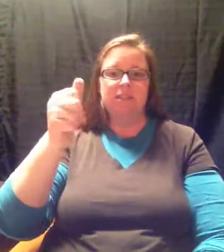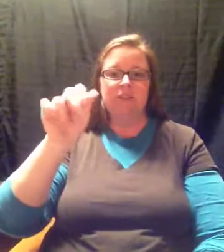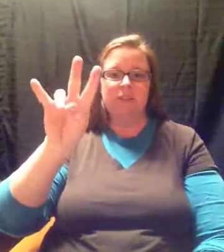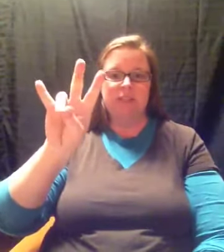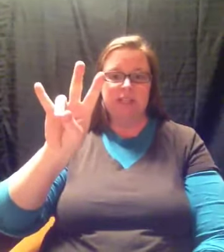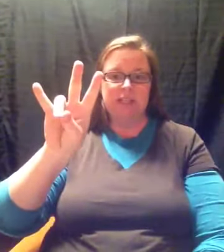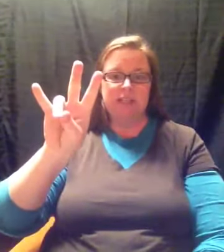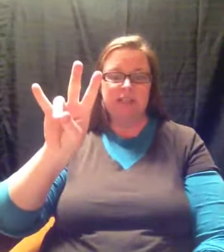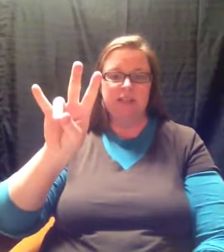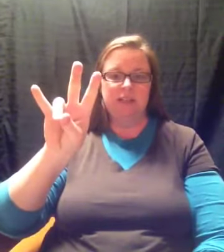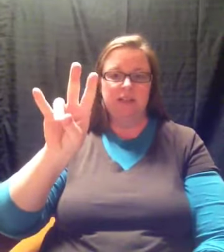17,